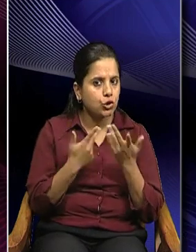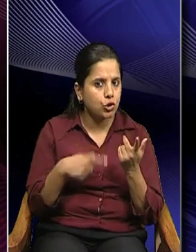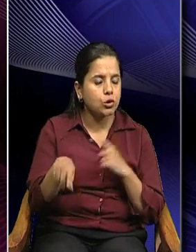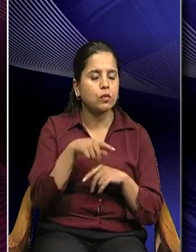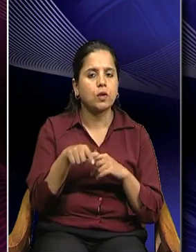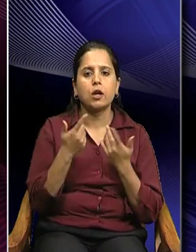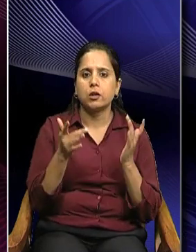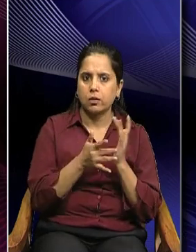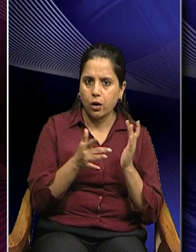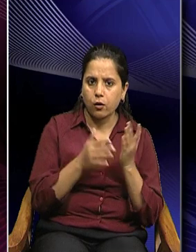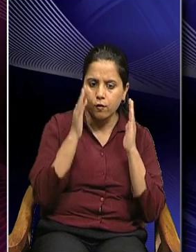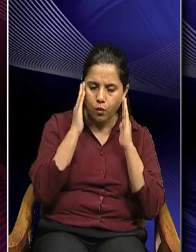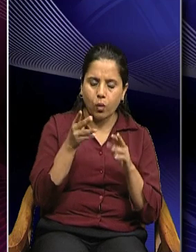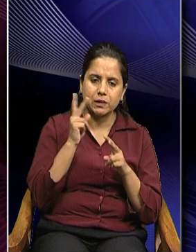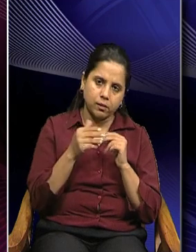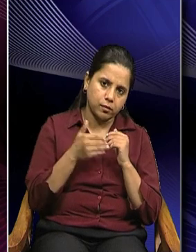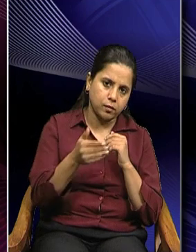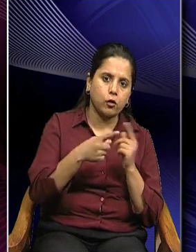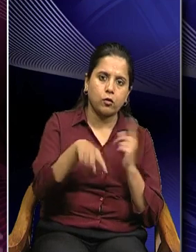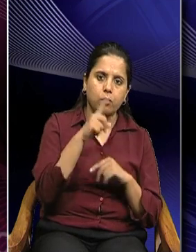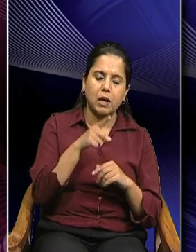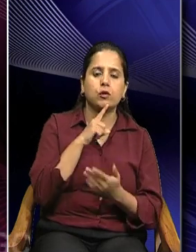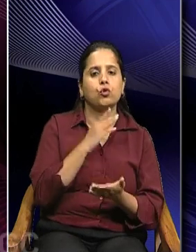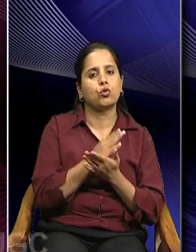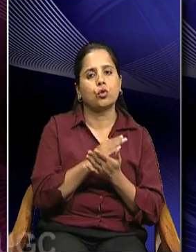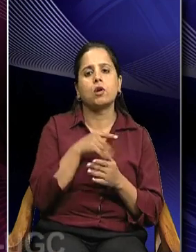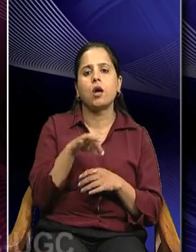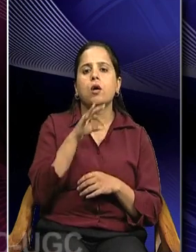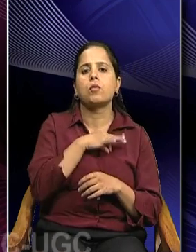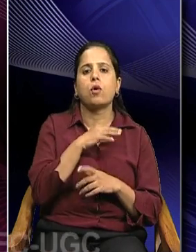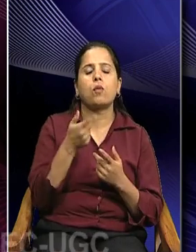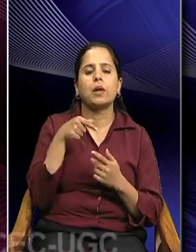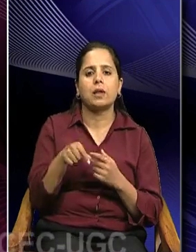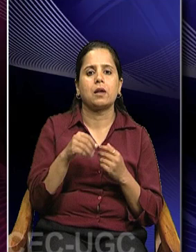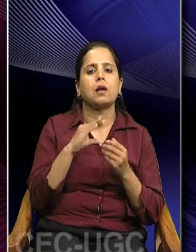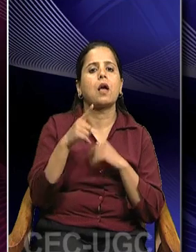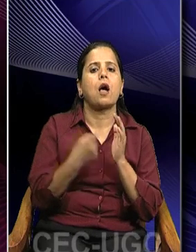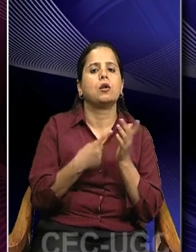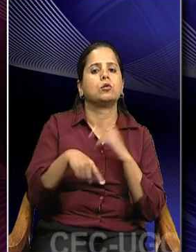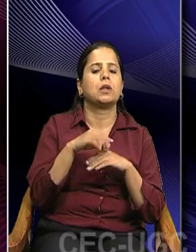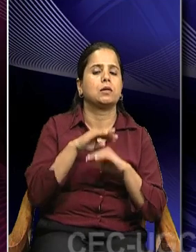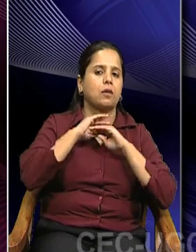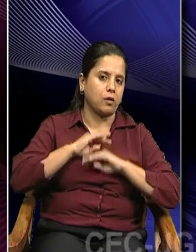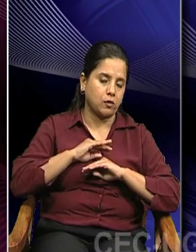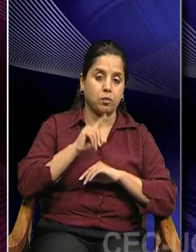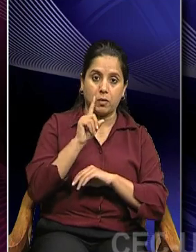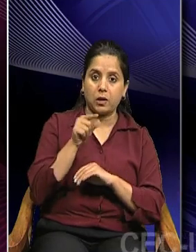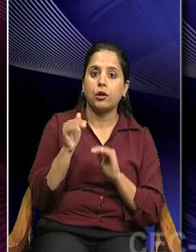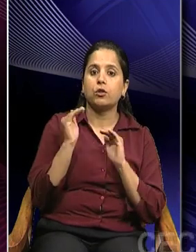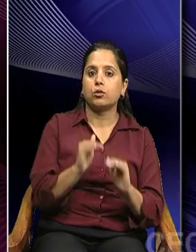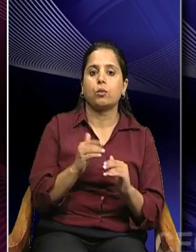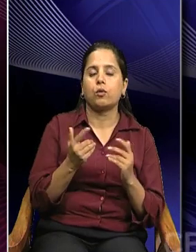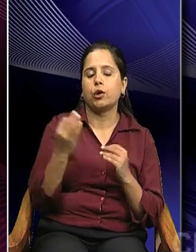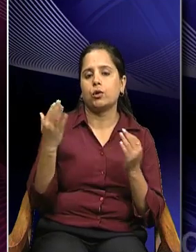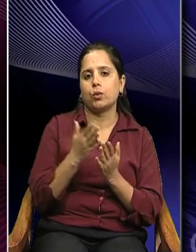focus remained the same, that we have to ensure the profit through customer satisfaction, but yes, it was supported by the new